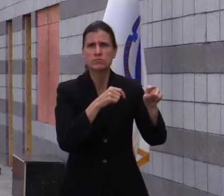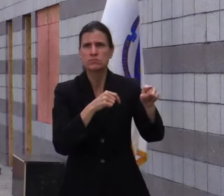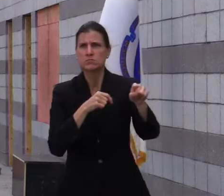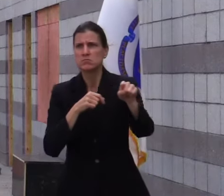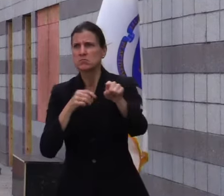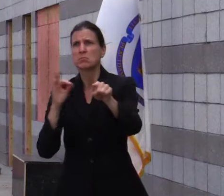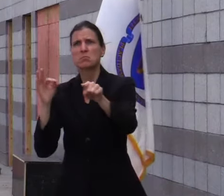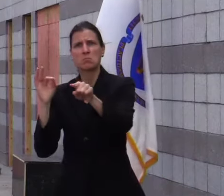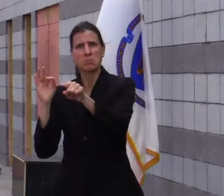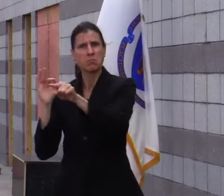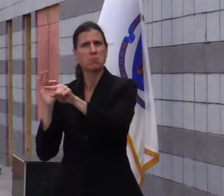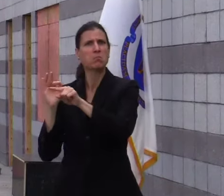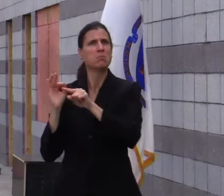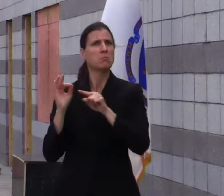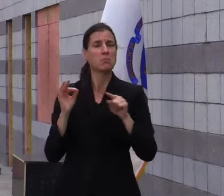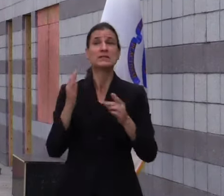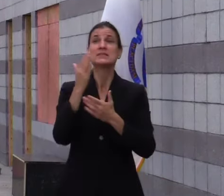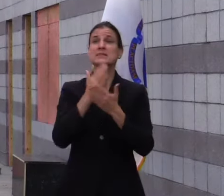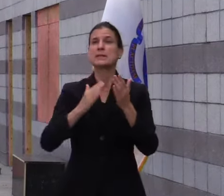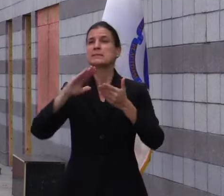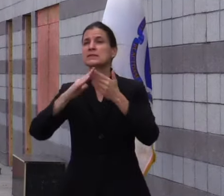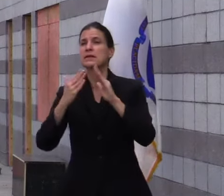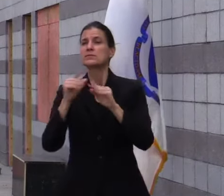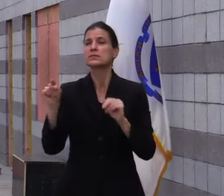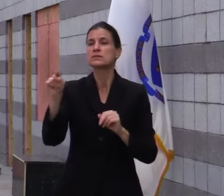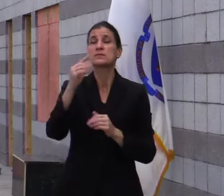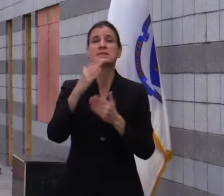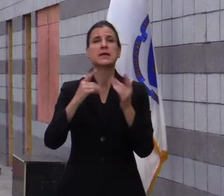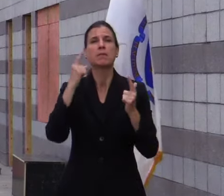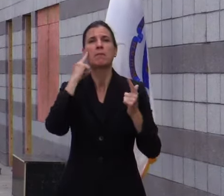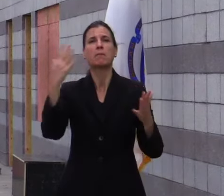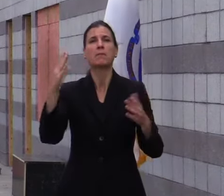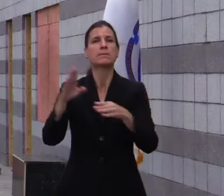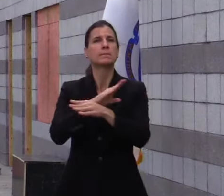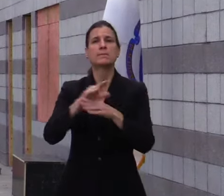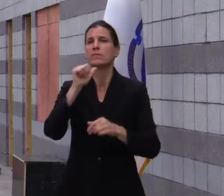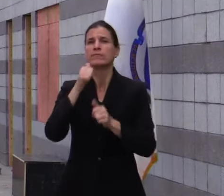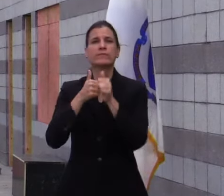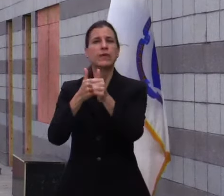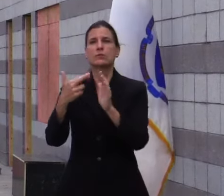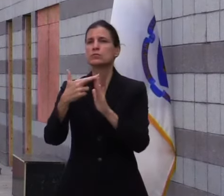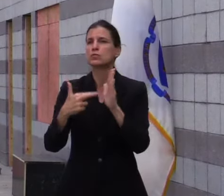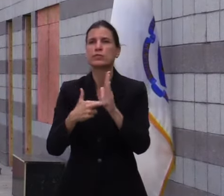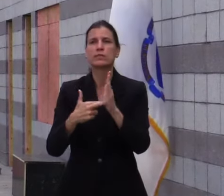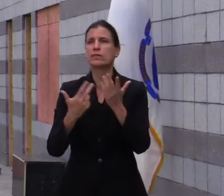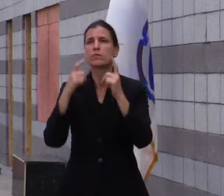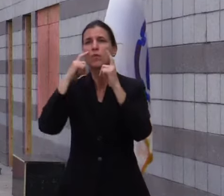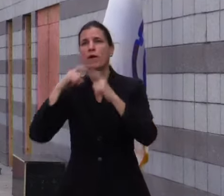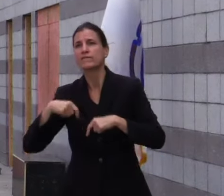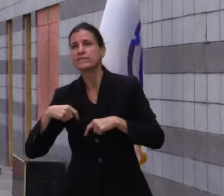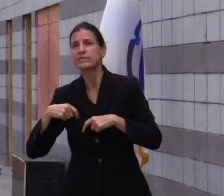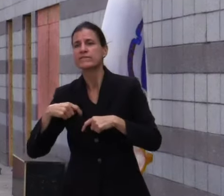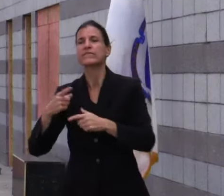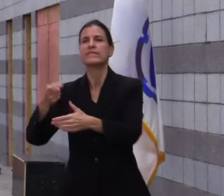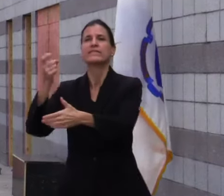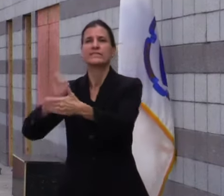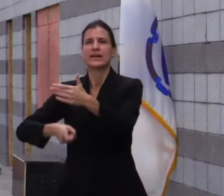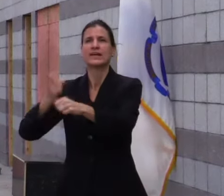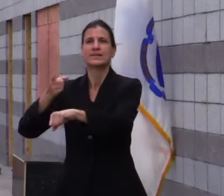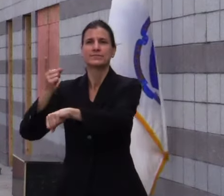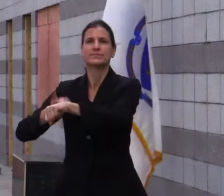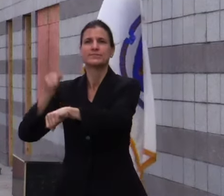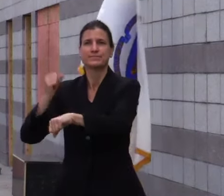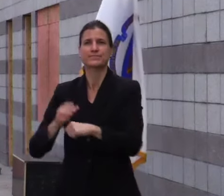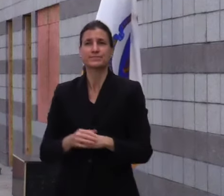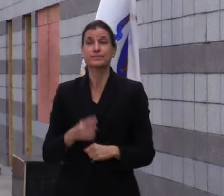businesses and employers who have violated those criteria. The biggest concern we've had, and other states have experienced this as well, has